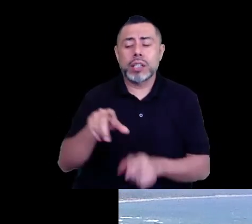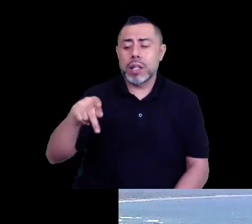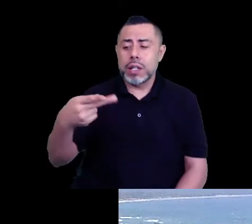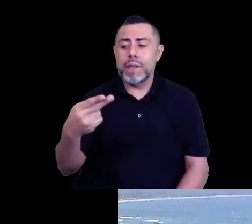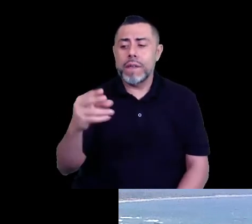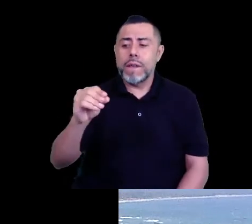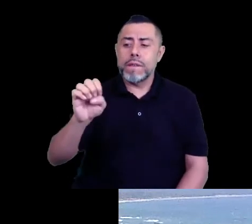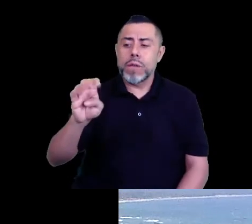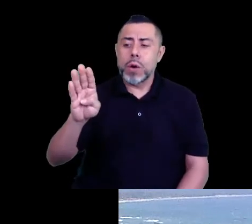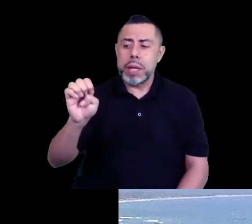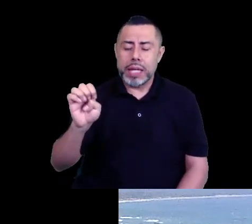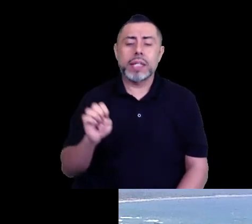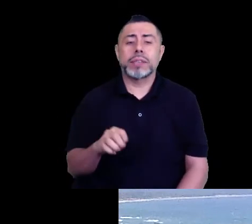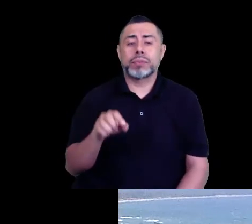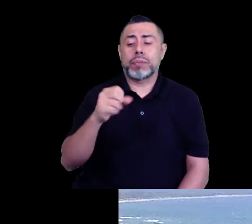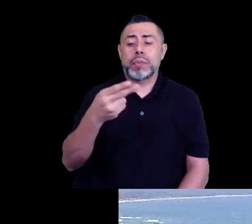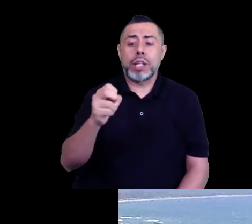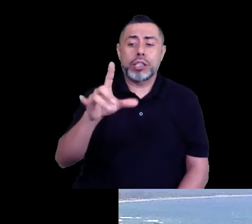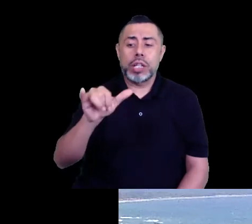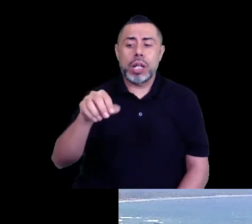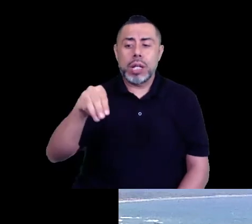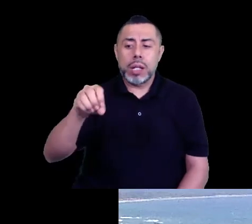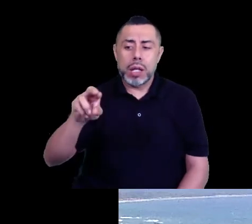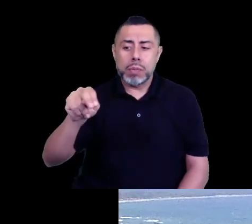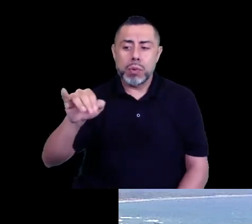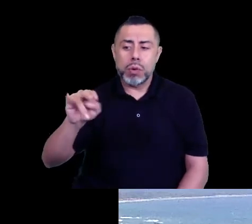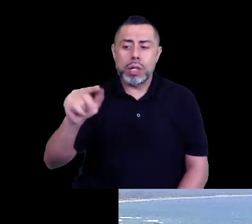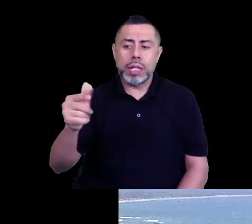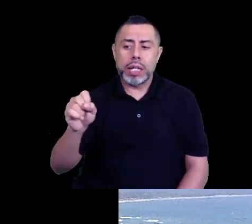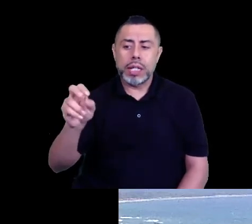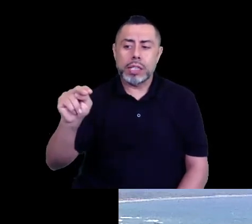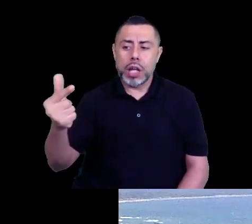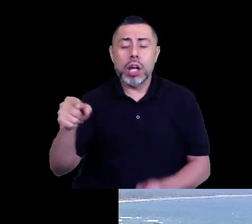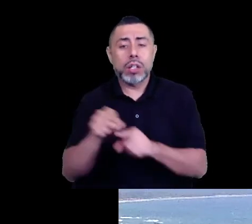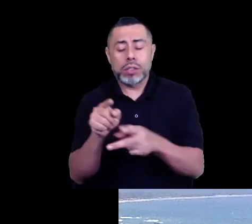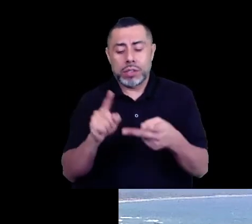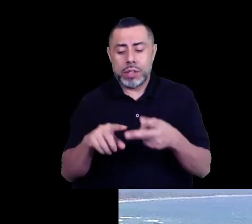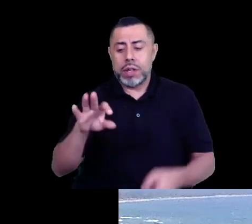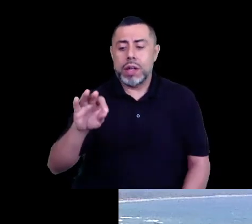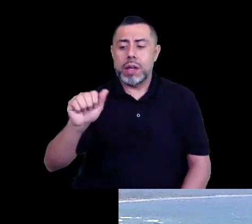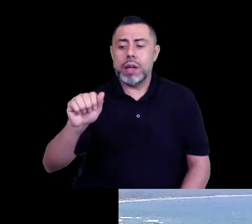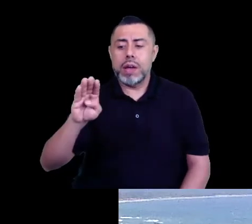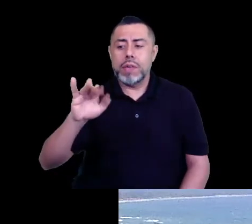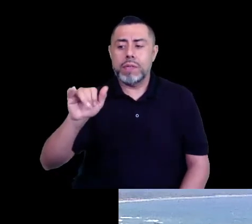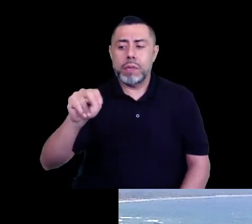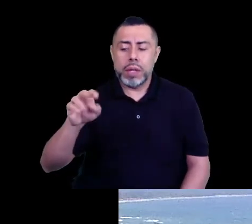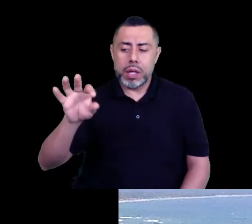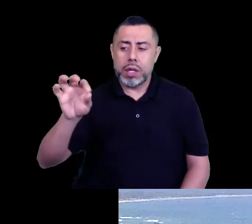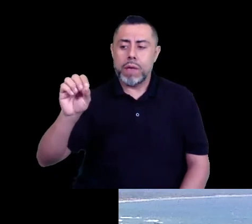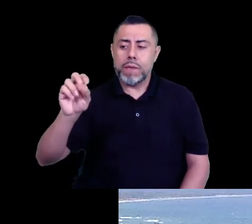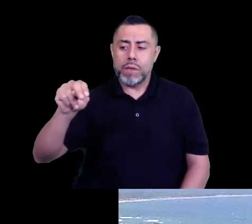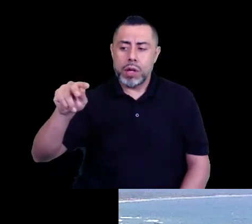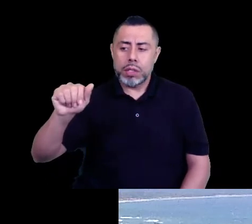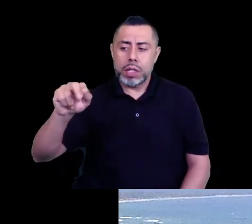Morning Song from and Fabian Fontanelli. They're based in the Zuni Pueblo, and they're